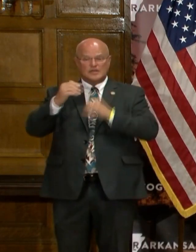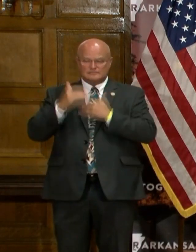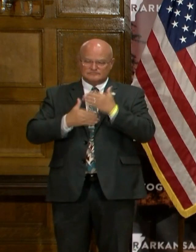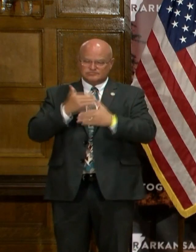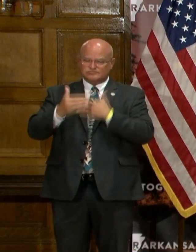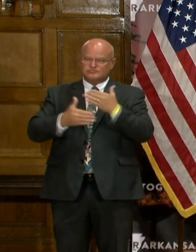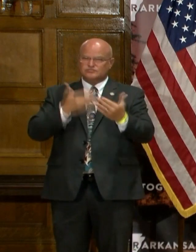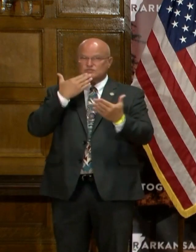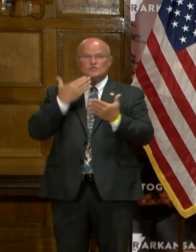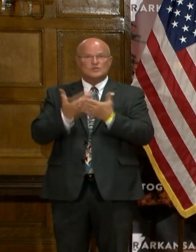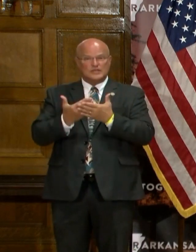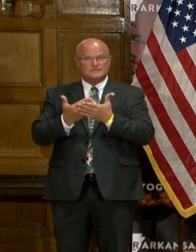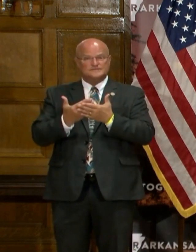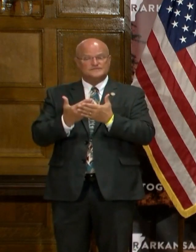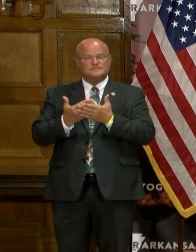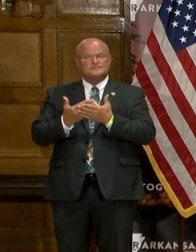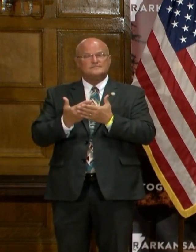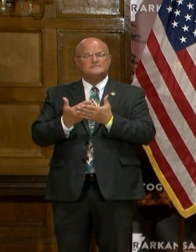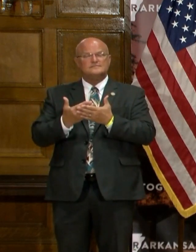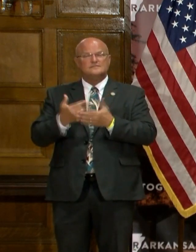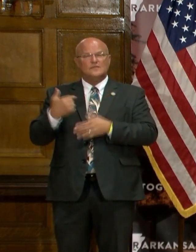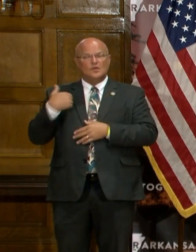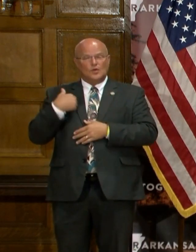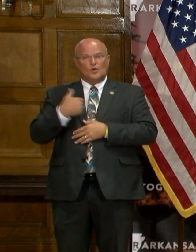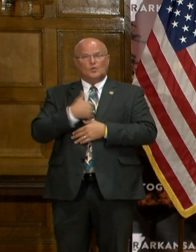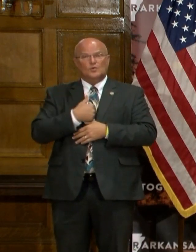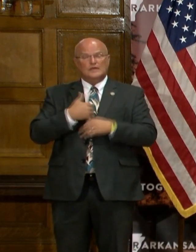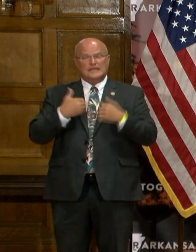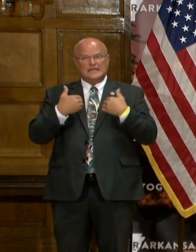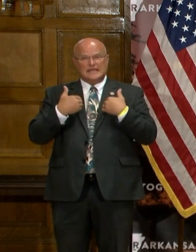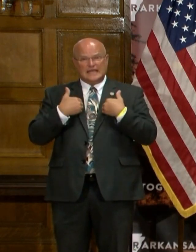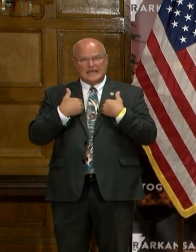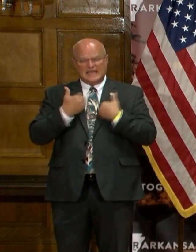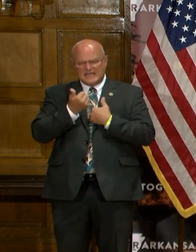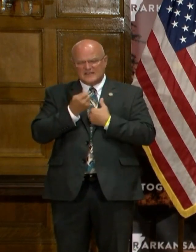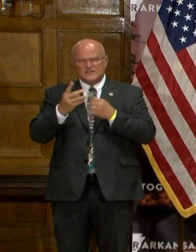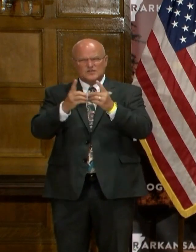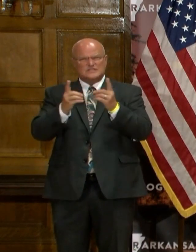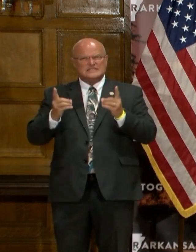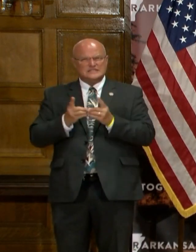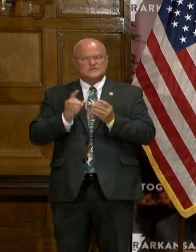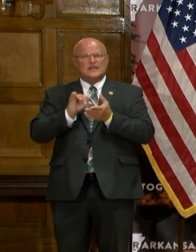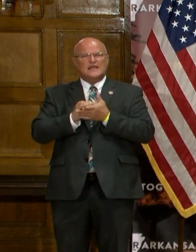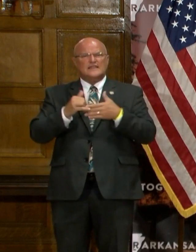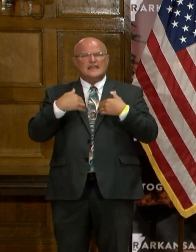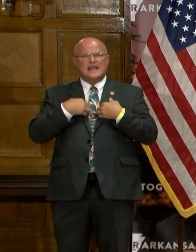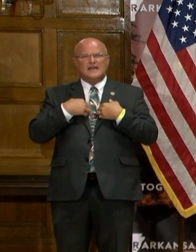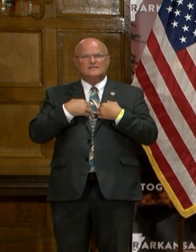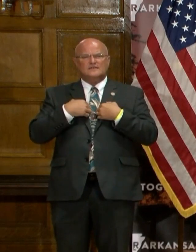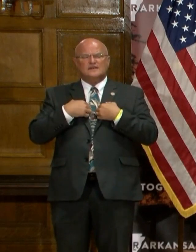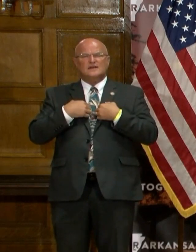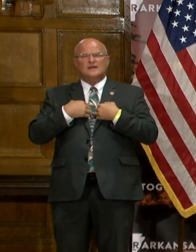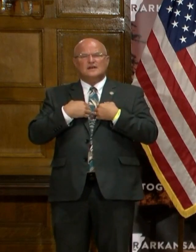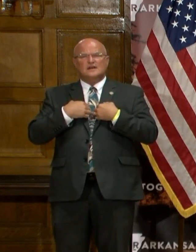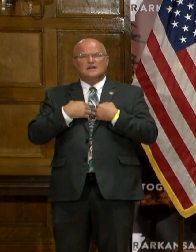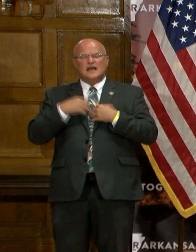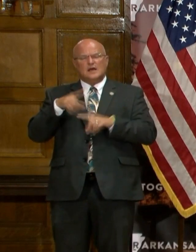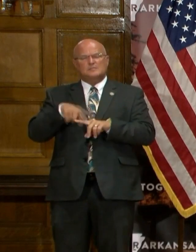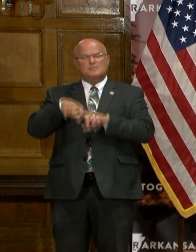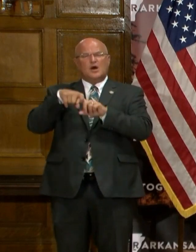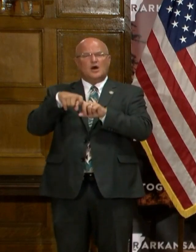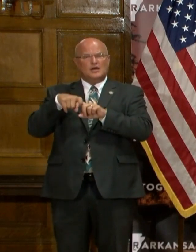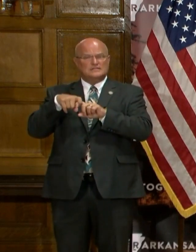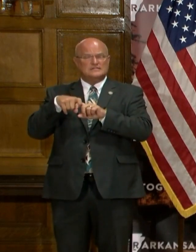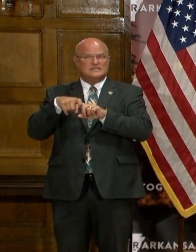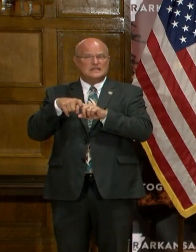has been very good. We had a couple of districts that had paused their on-site instruction for one or more